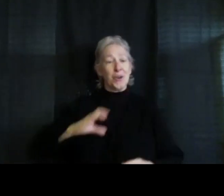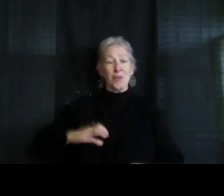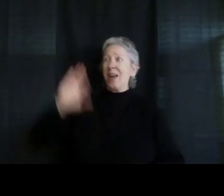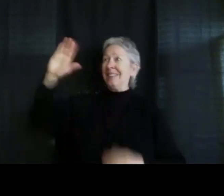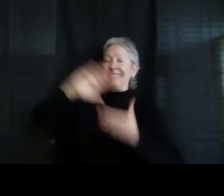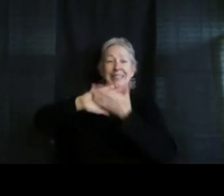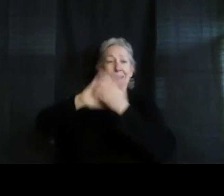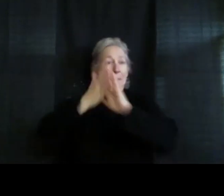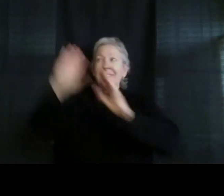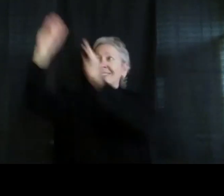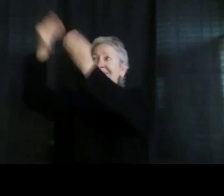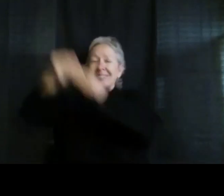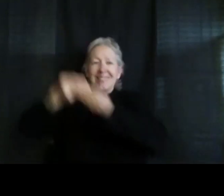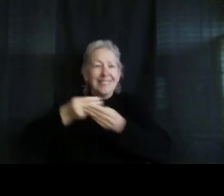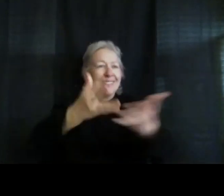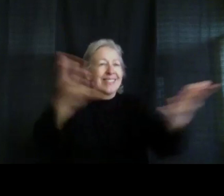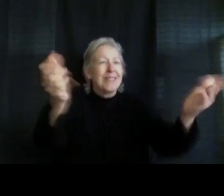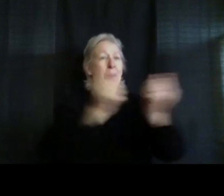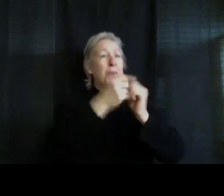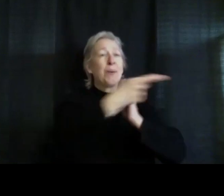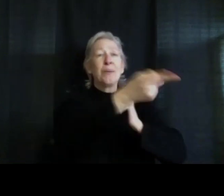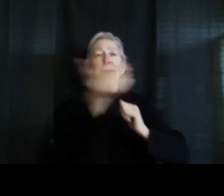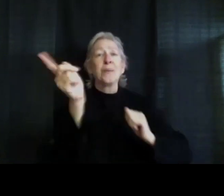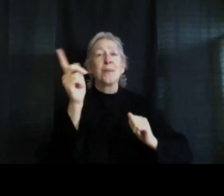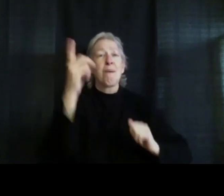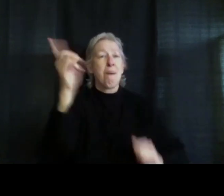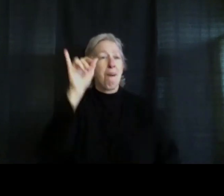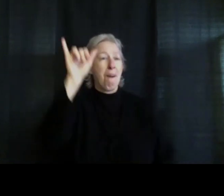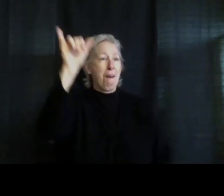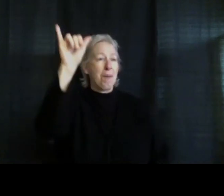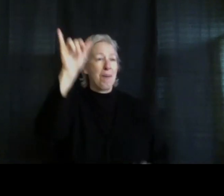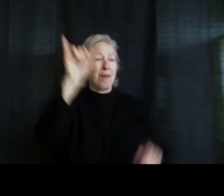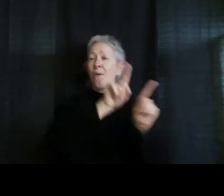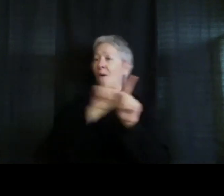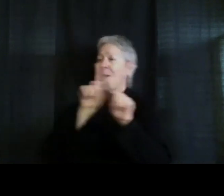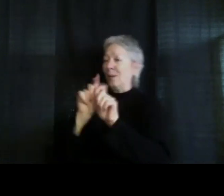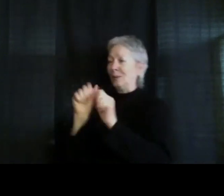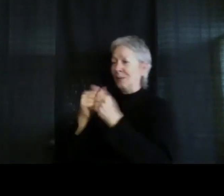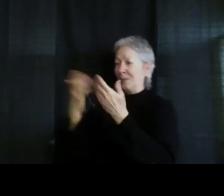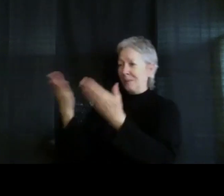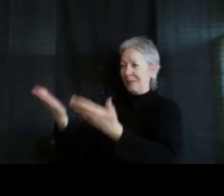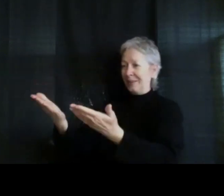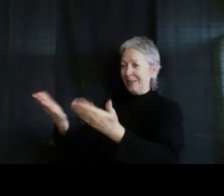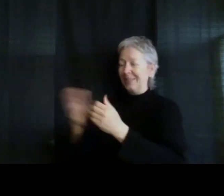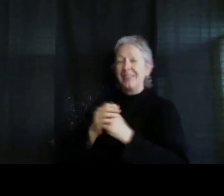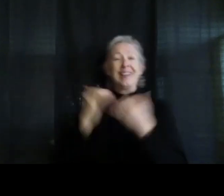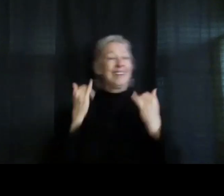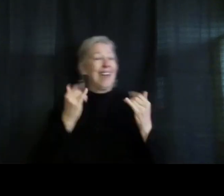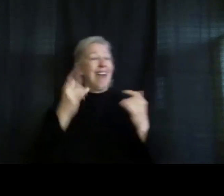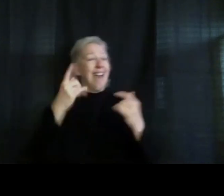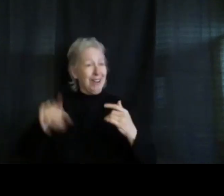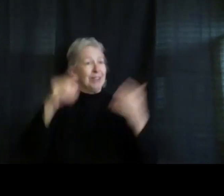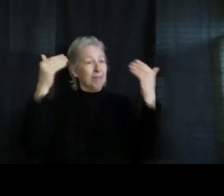with you always, and also with you. Go in peace.